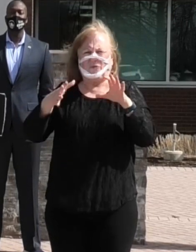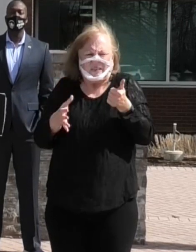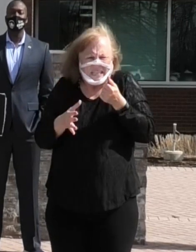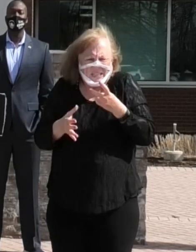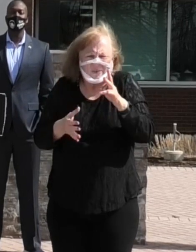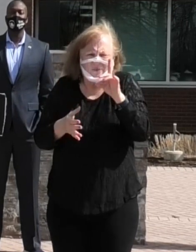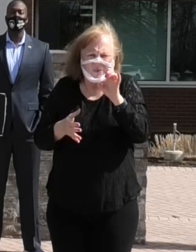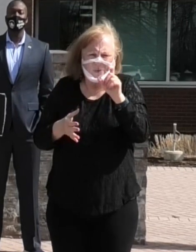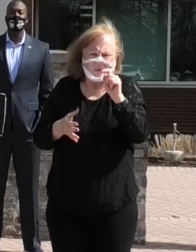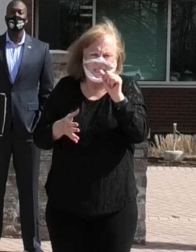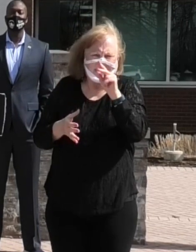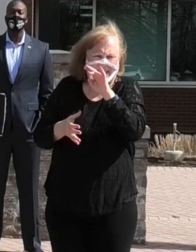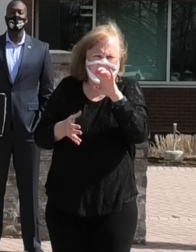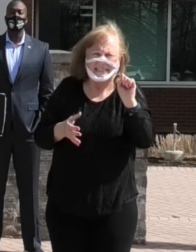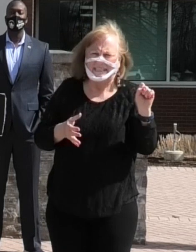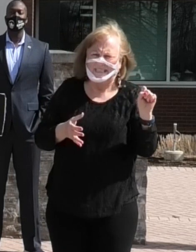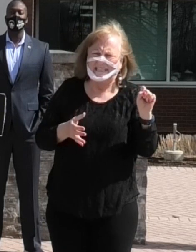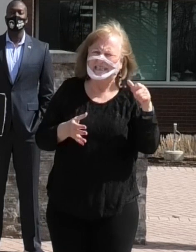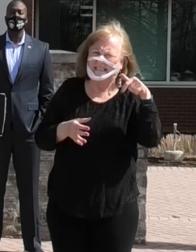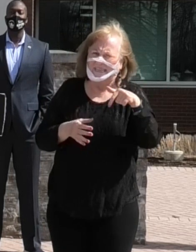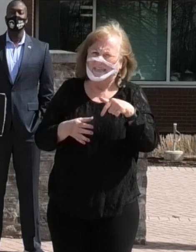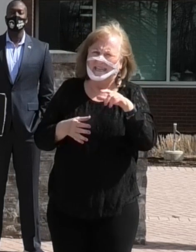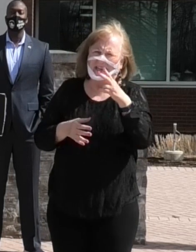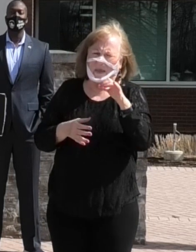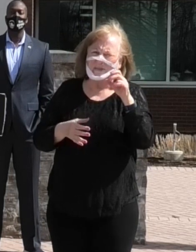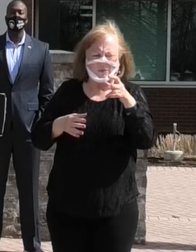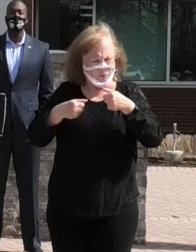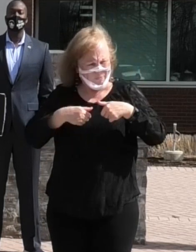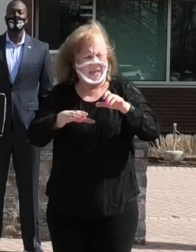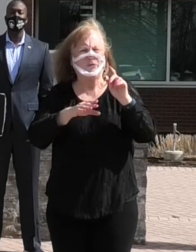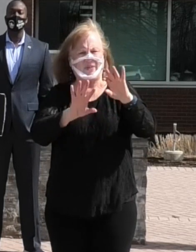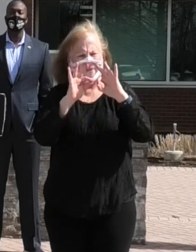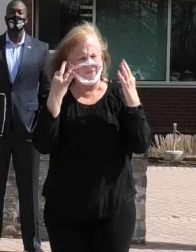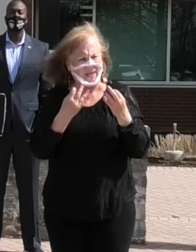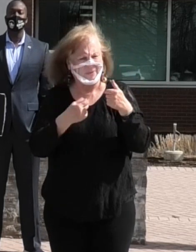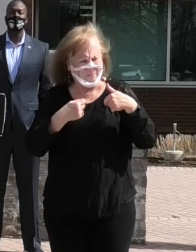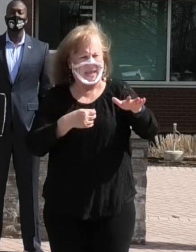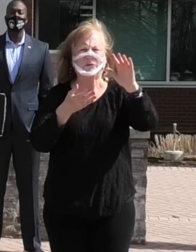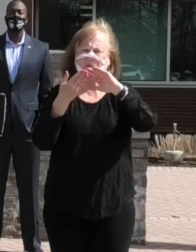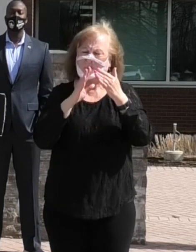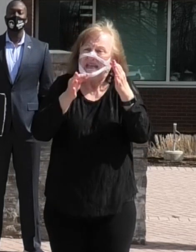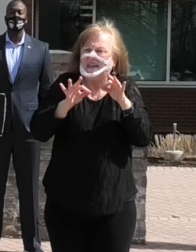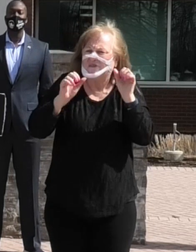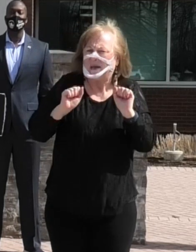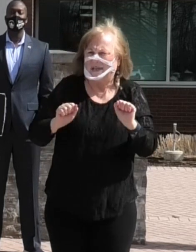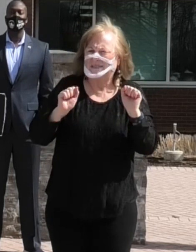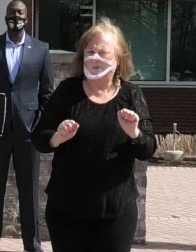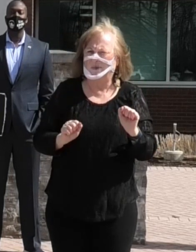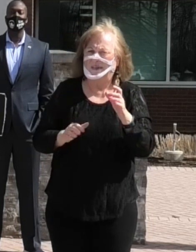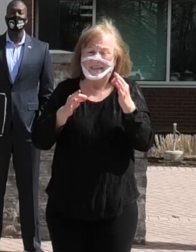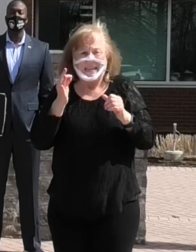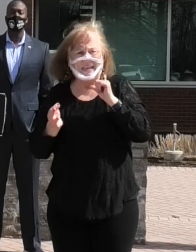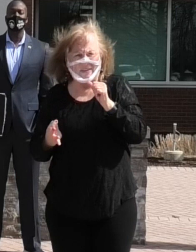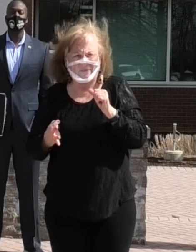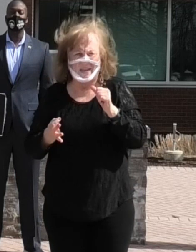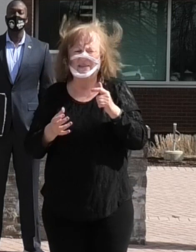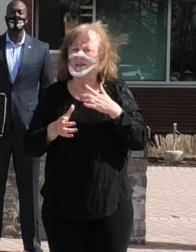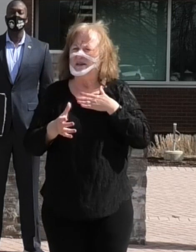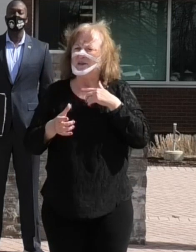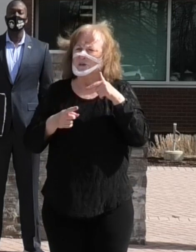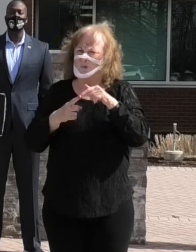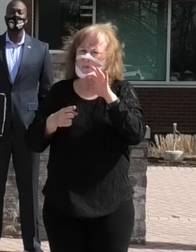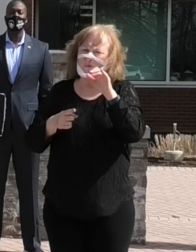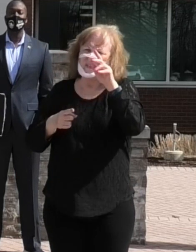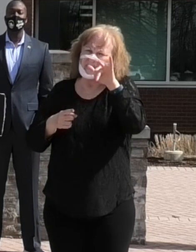few remaining detainees to their families and into the community if possible, and if not, to